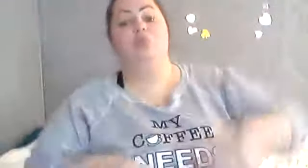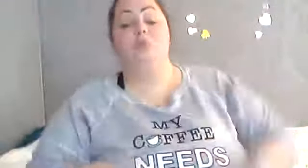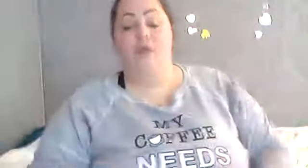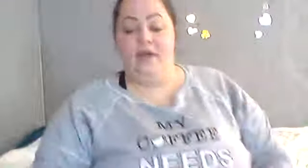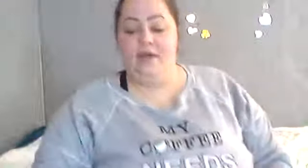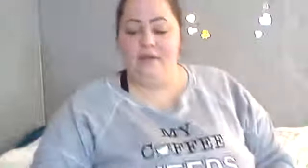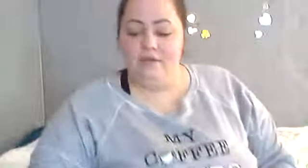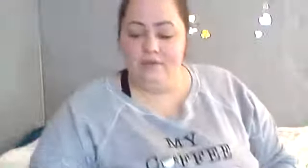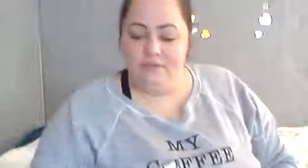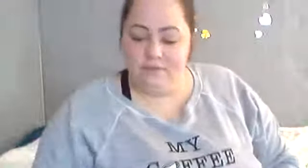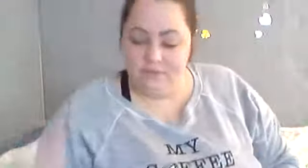Okay.